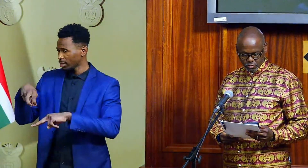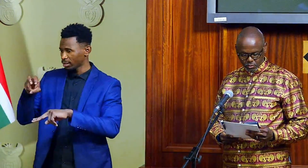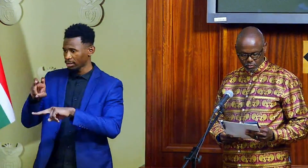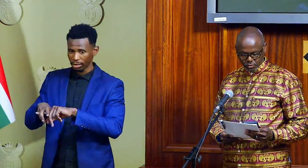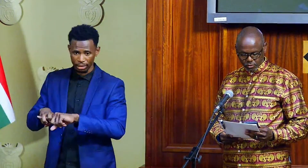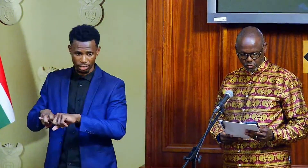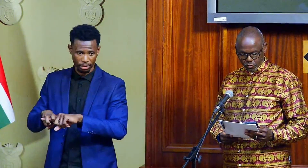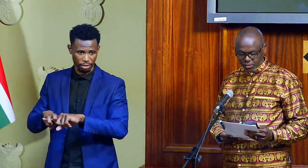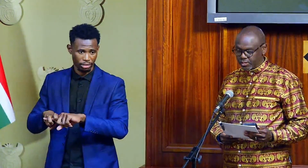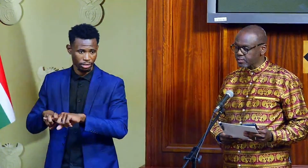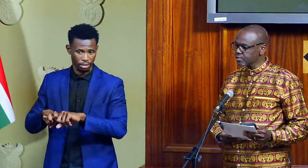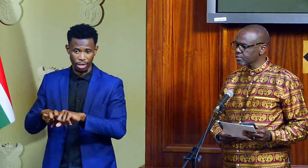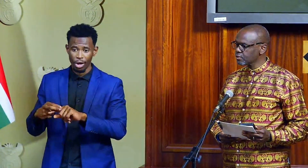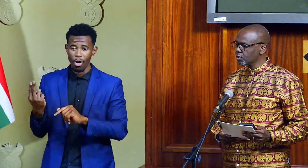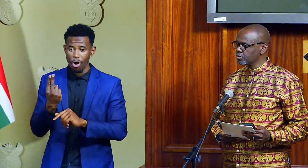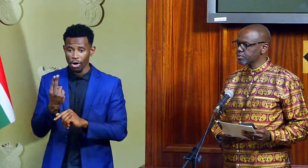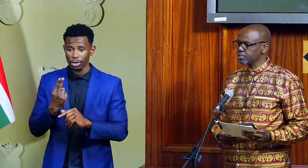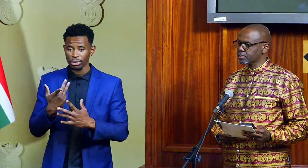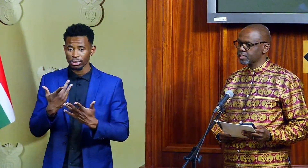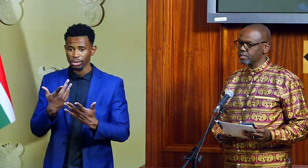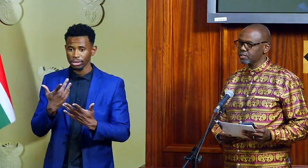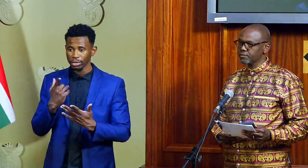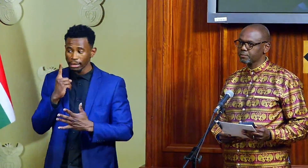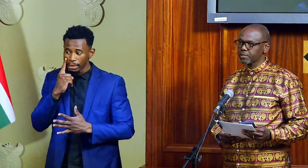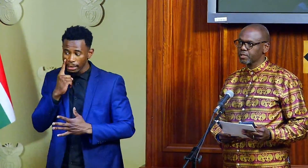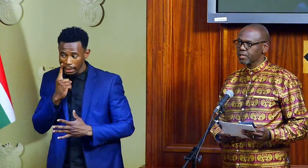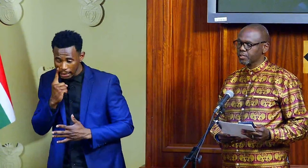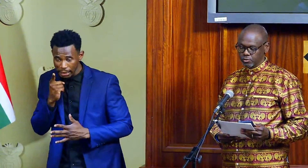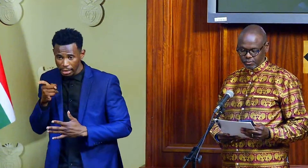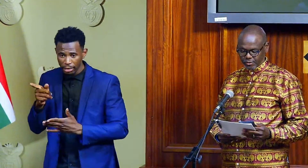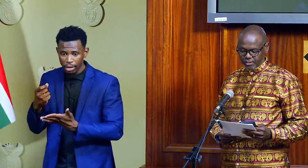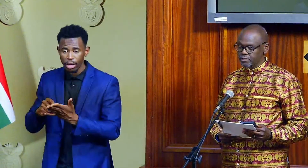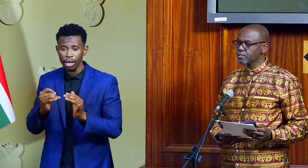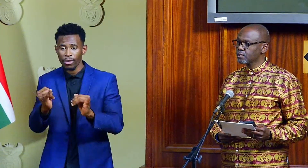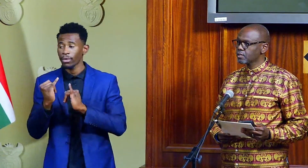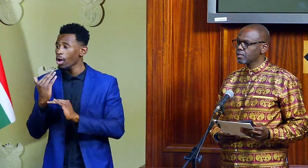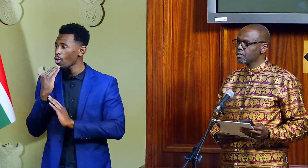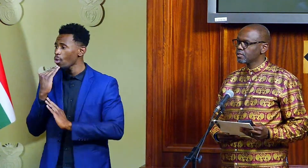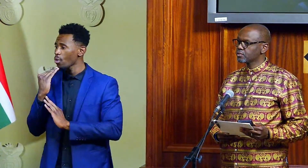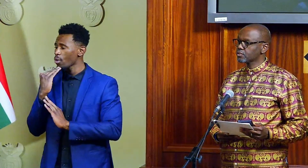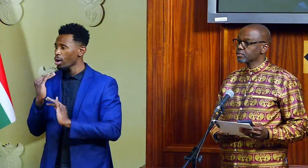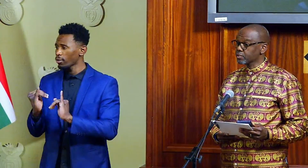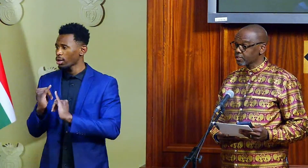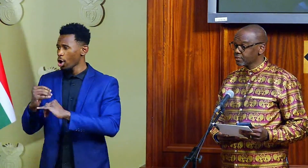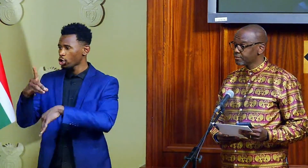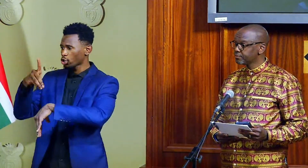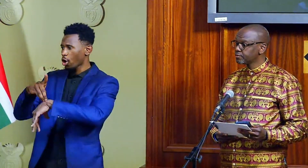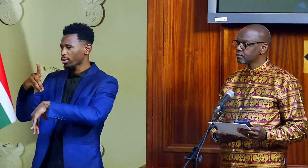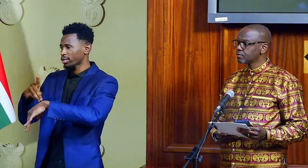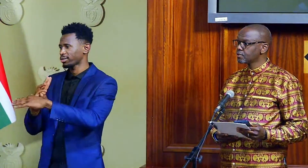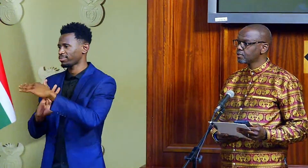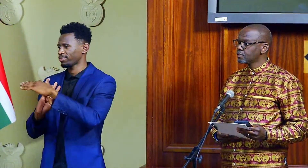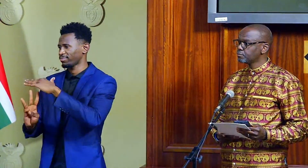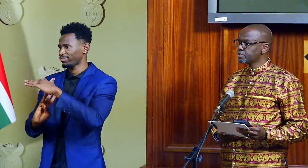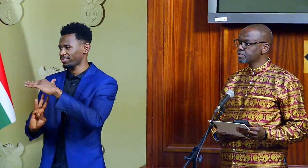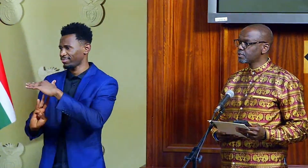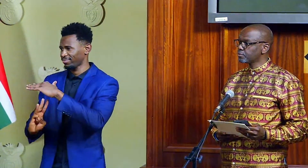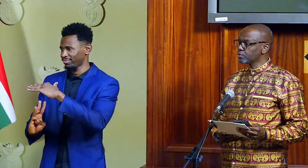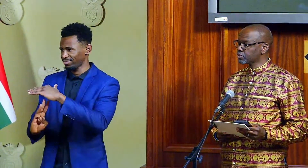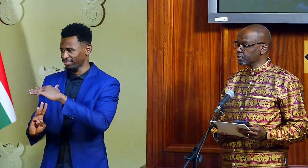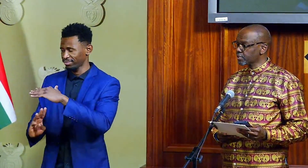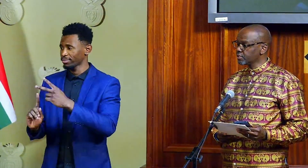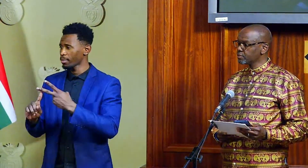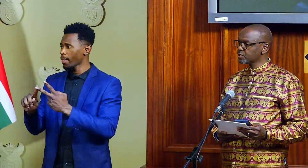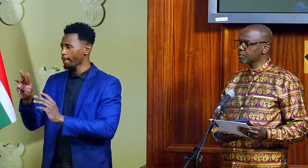and to also witness closely the signing of the bill. I'd like to invite Dr. Drechen,